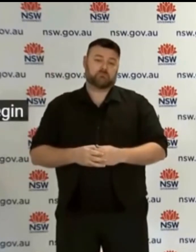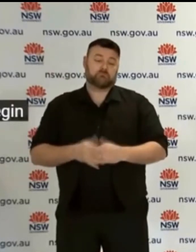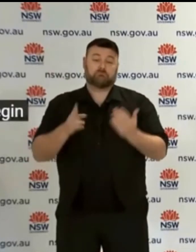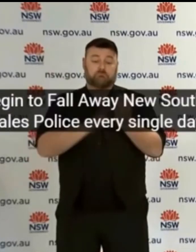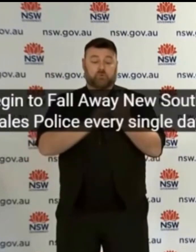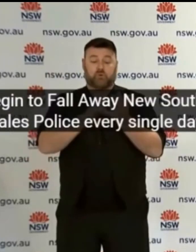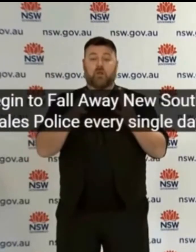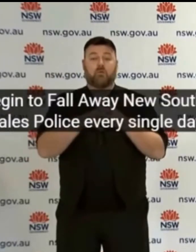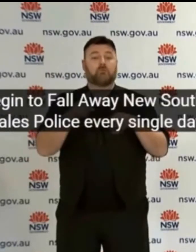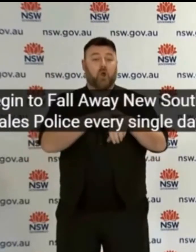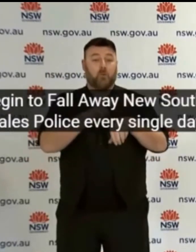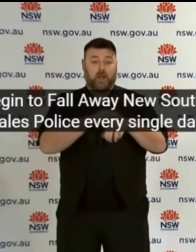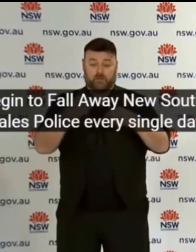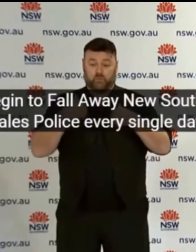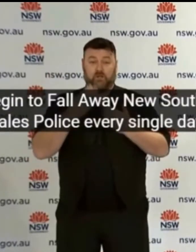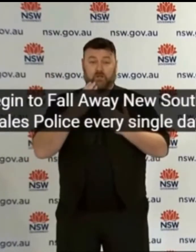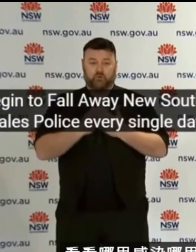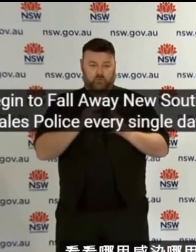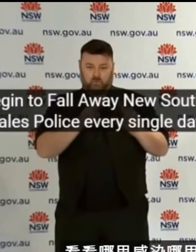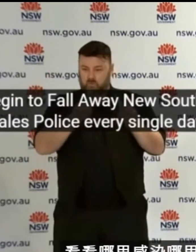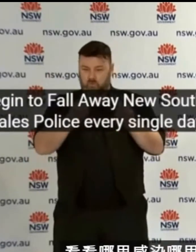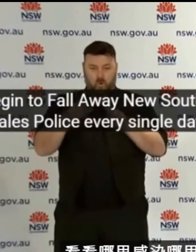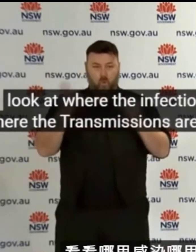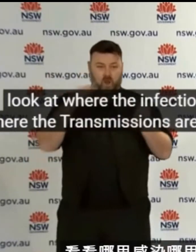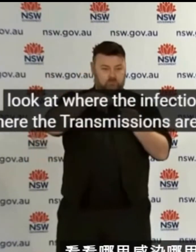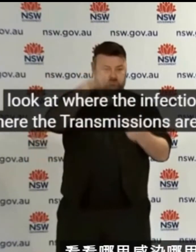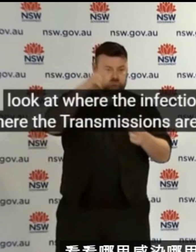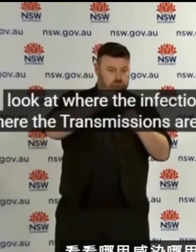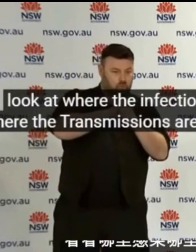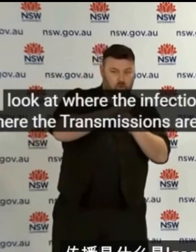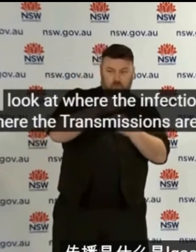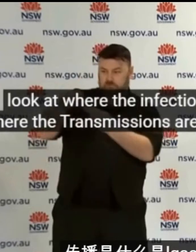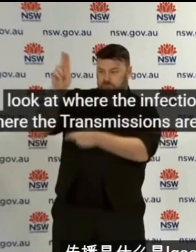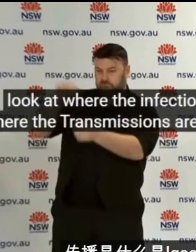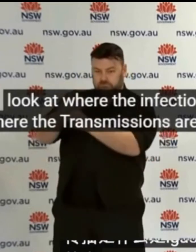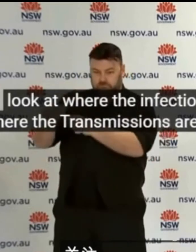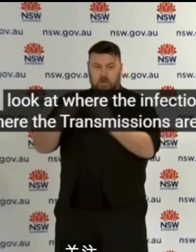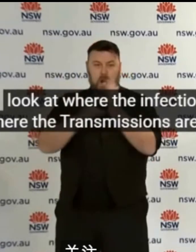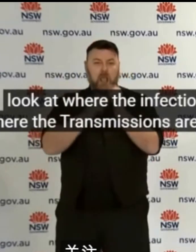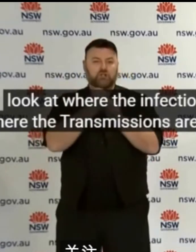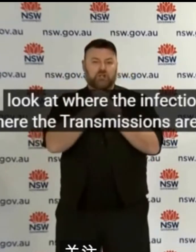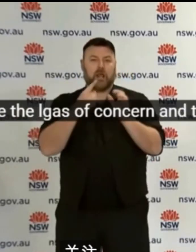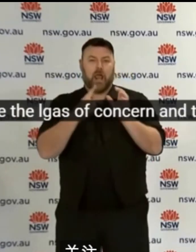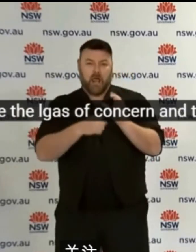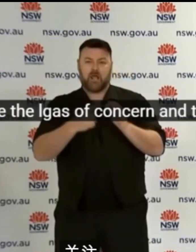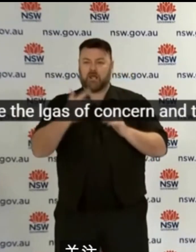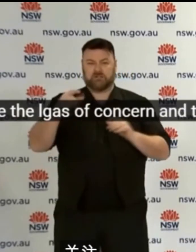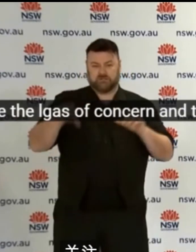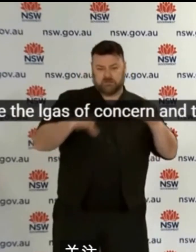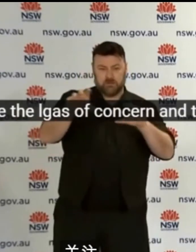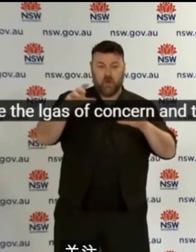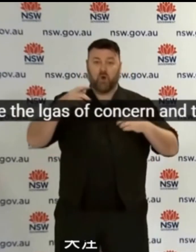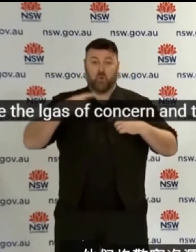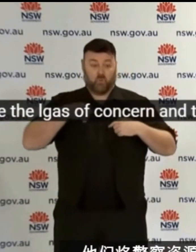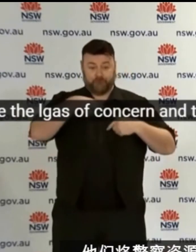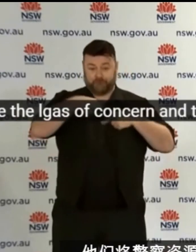single day look at where the infections, where the transmissions are, what are the LGAs of concern, and they task police resources